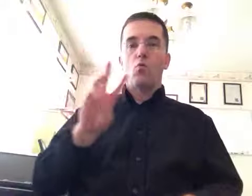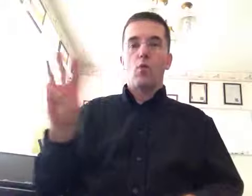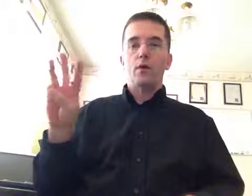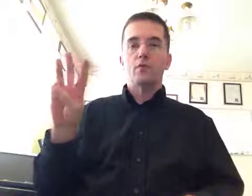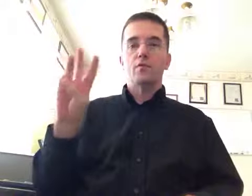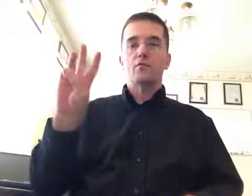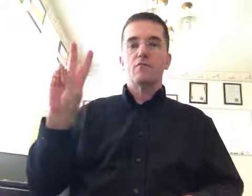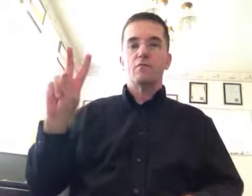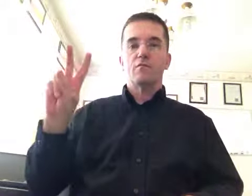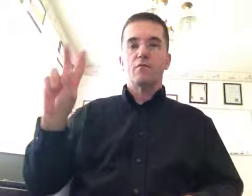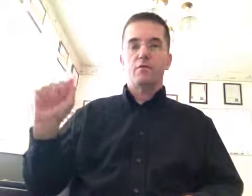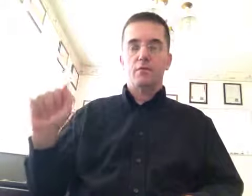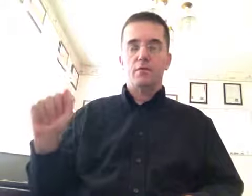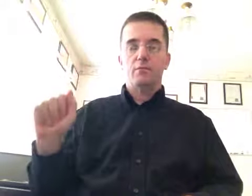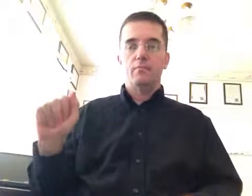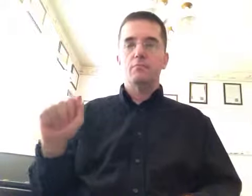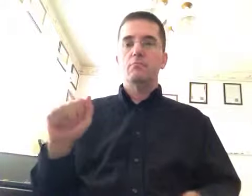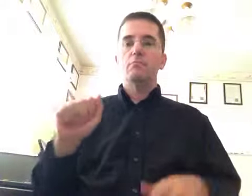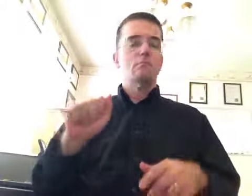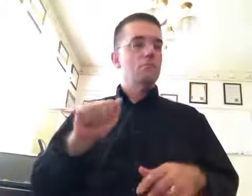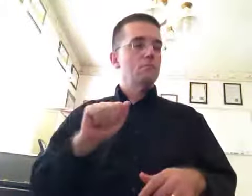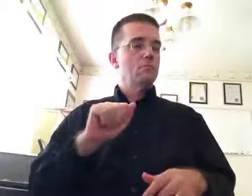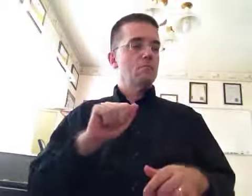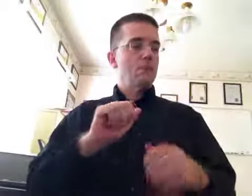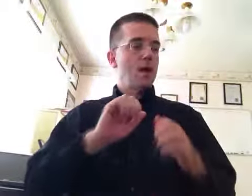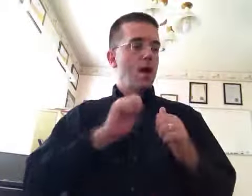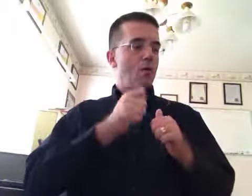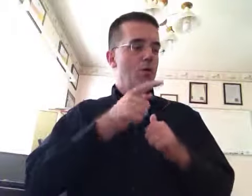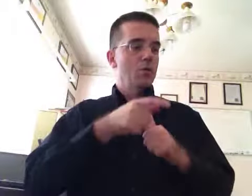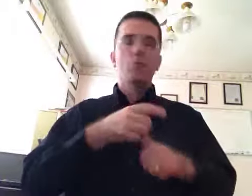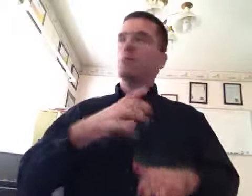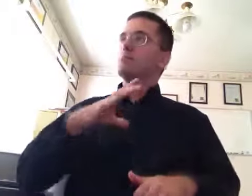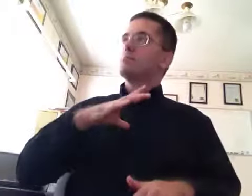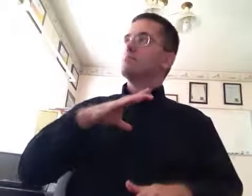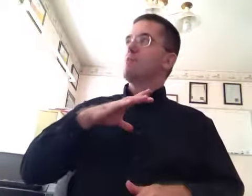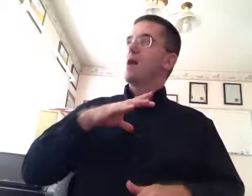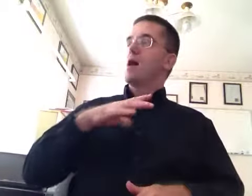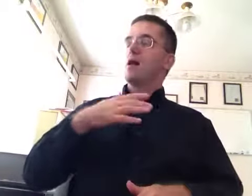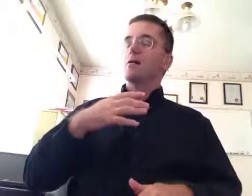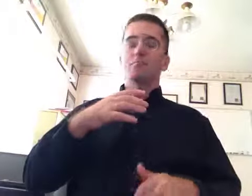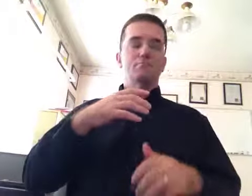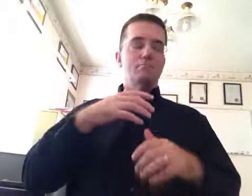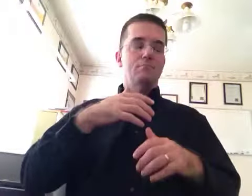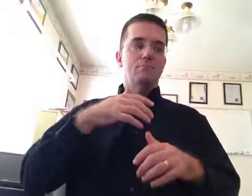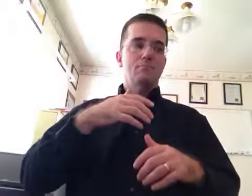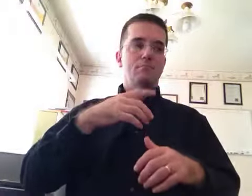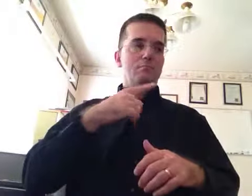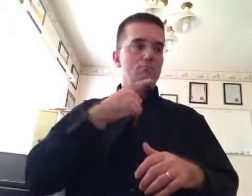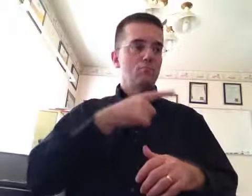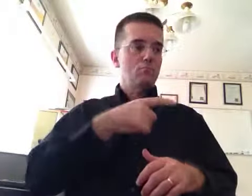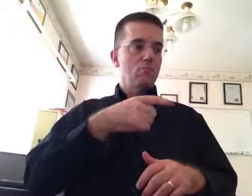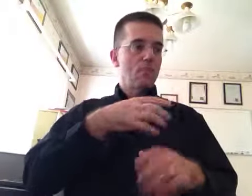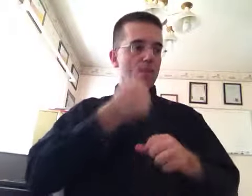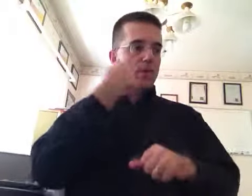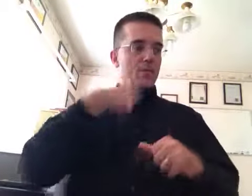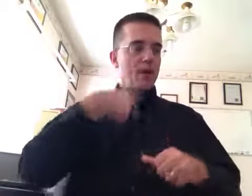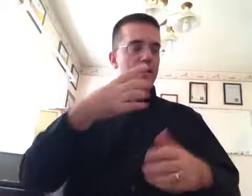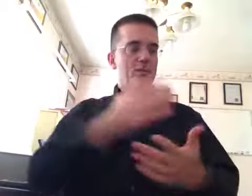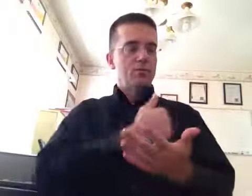help? Well, when I was 18, I found out I was getting a trust fund that my mom set up for me when I was